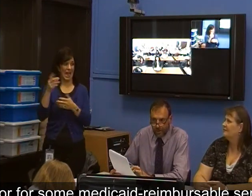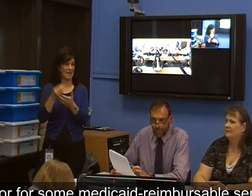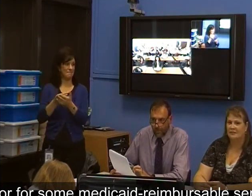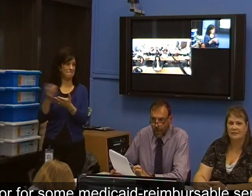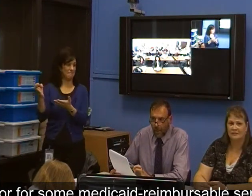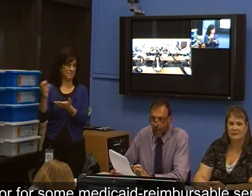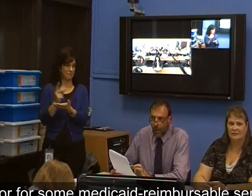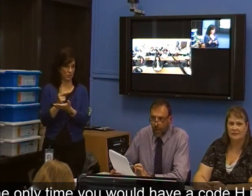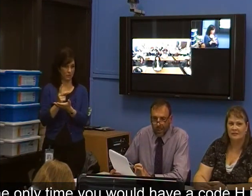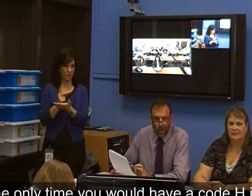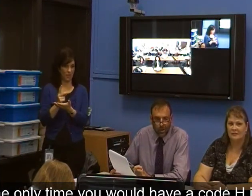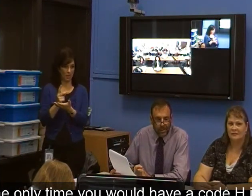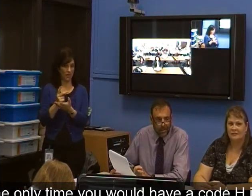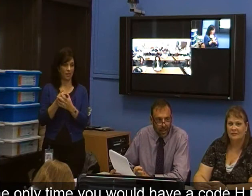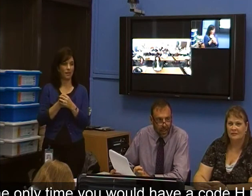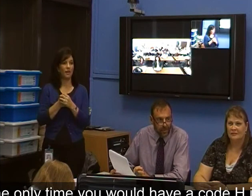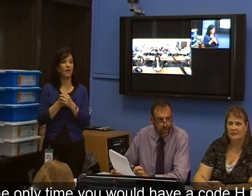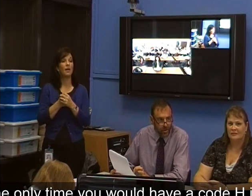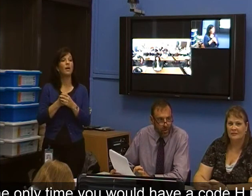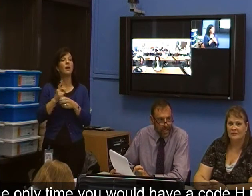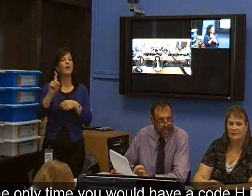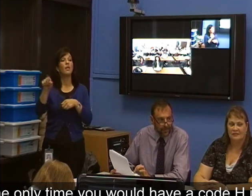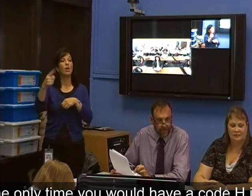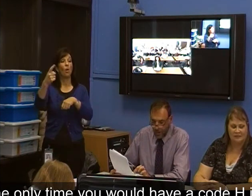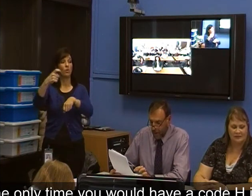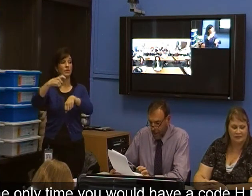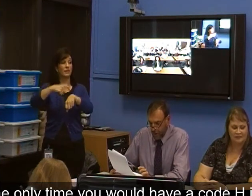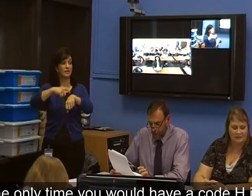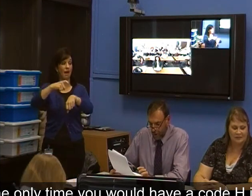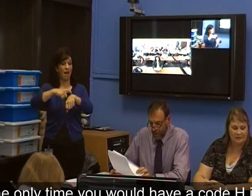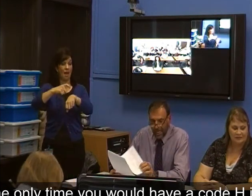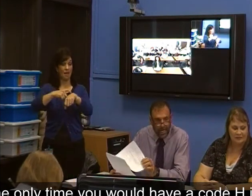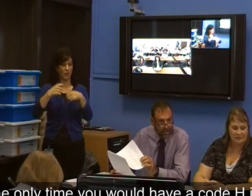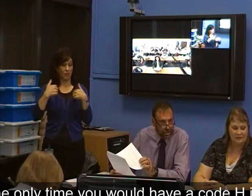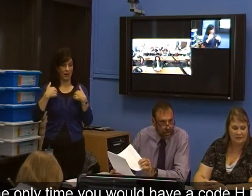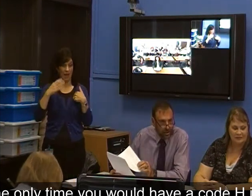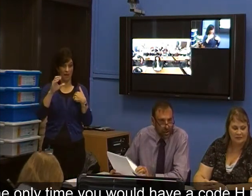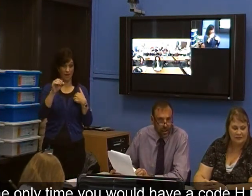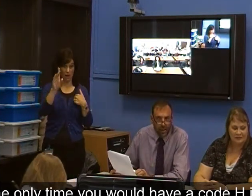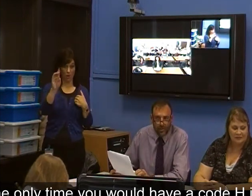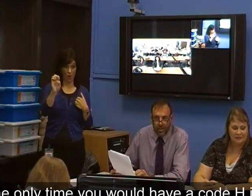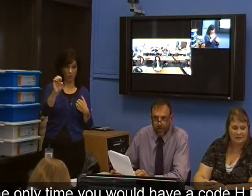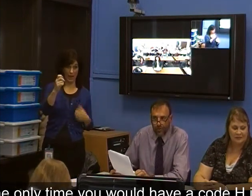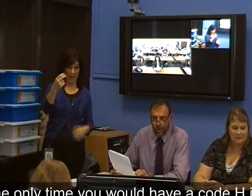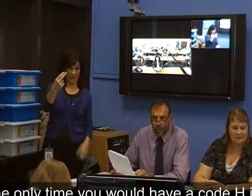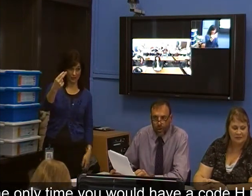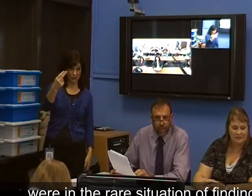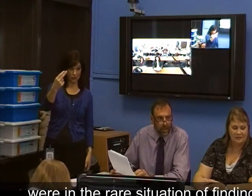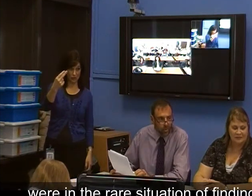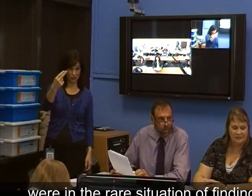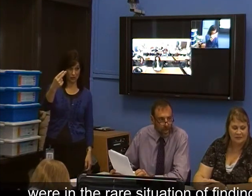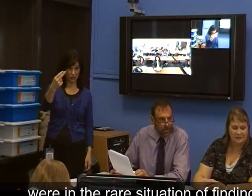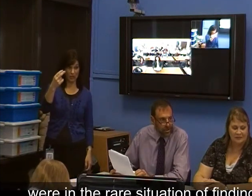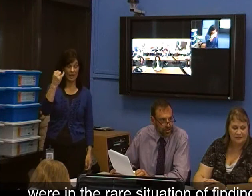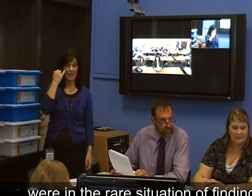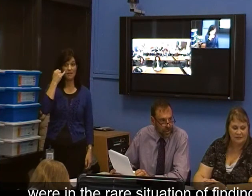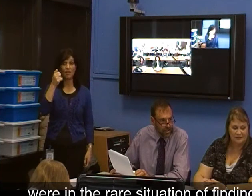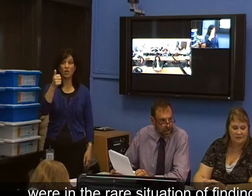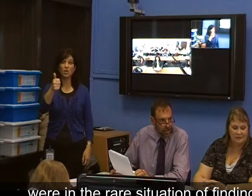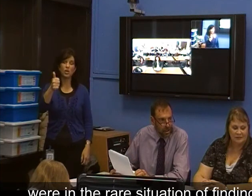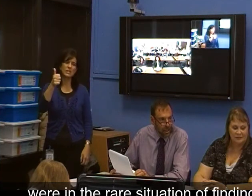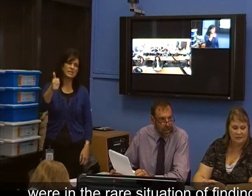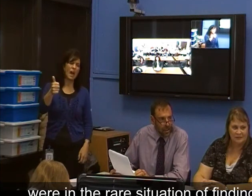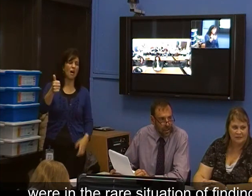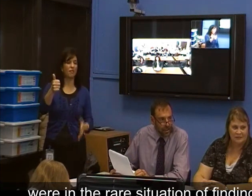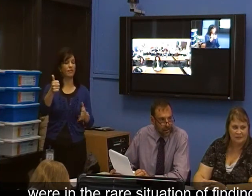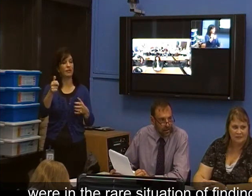service. The only time you would have a code H is if you were in the rare situation